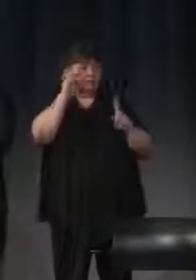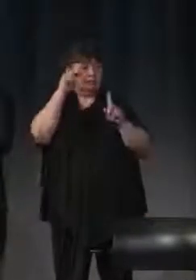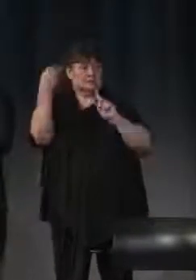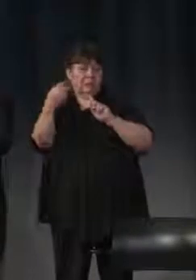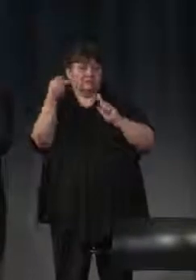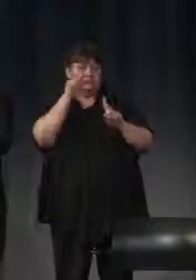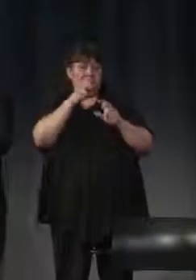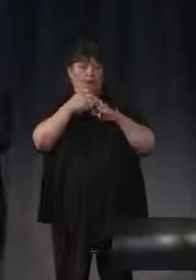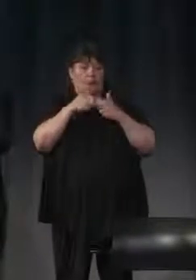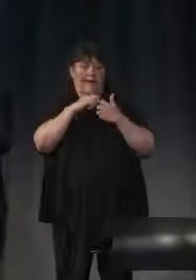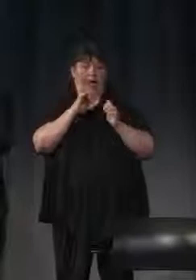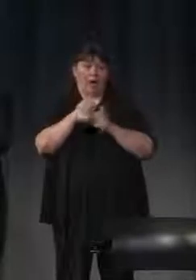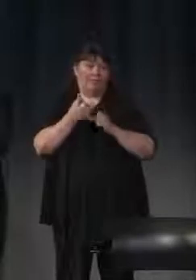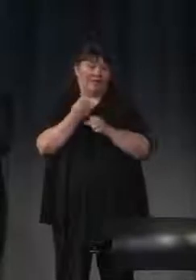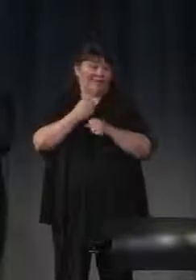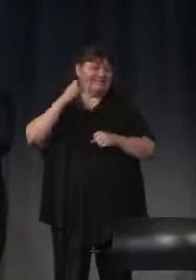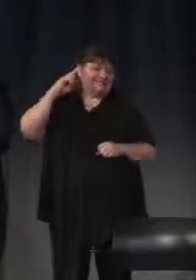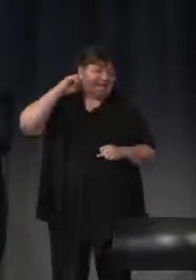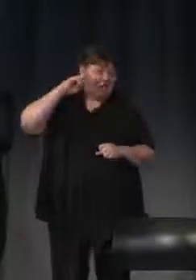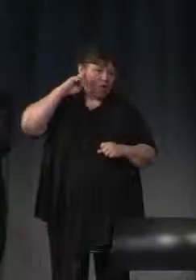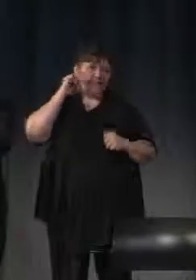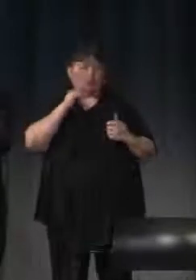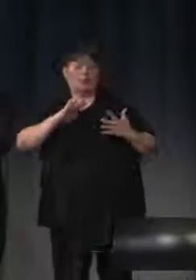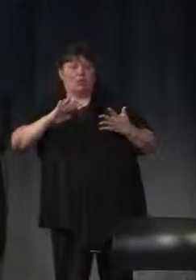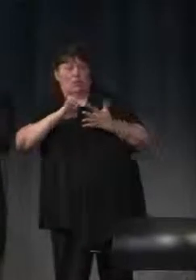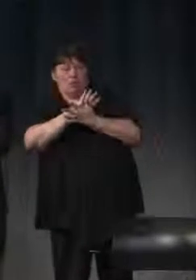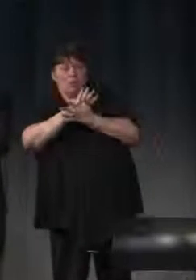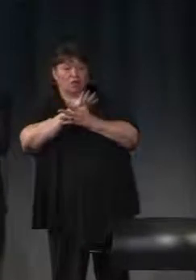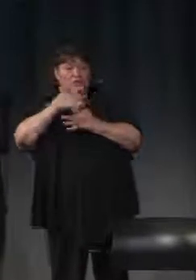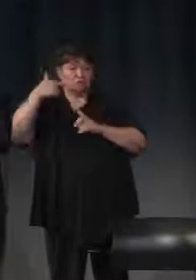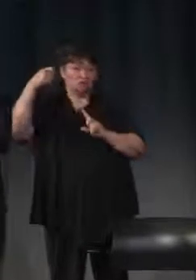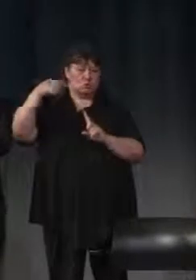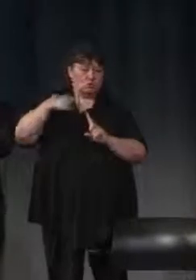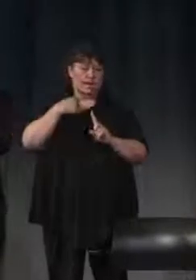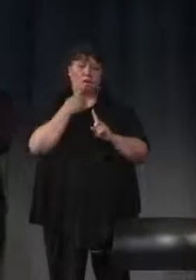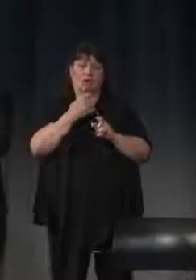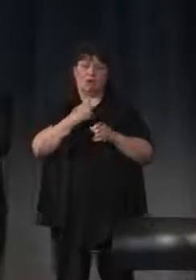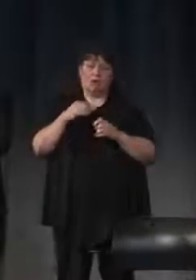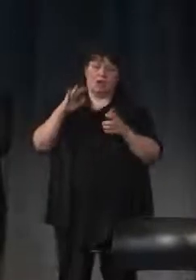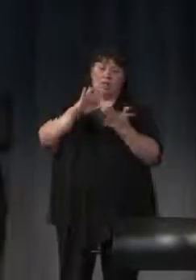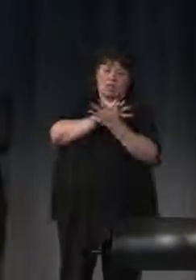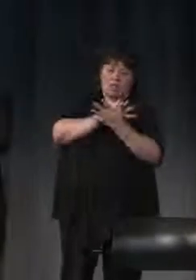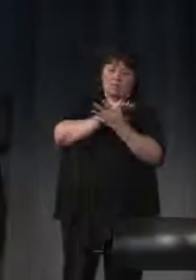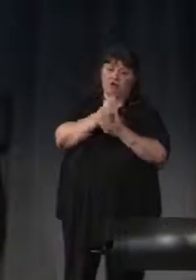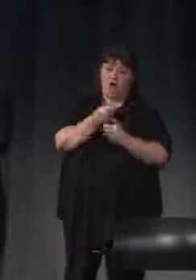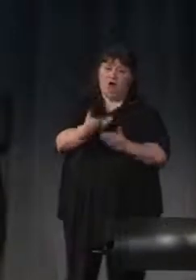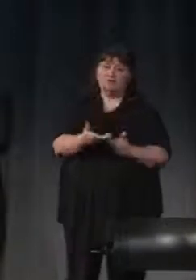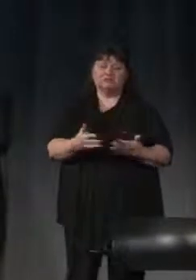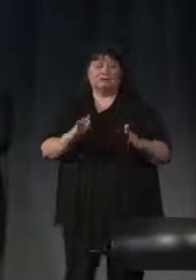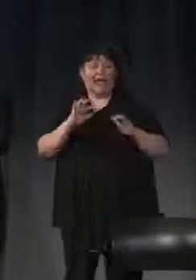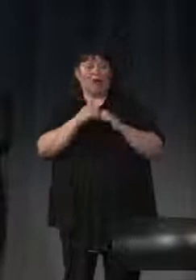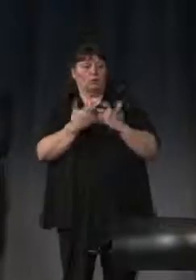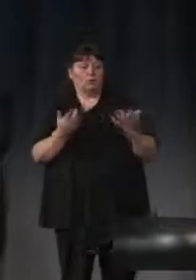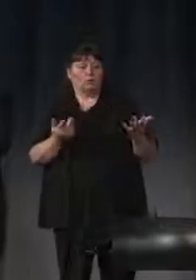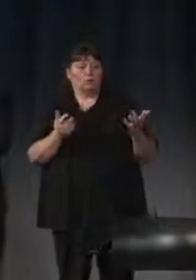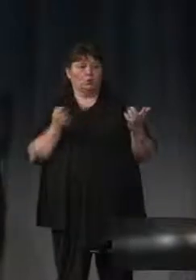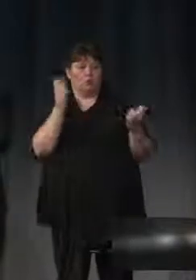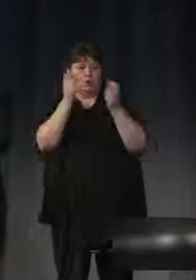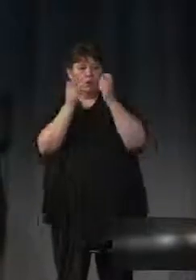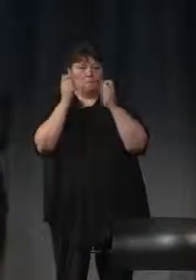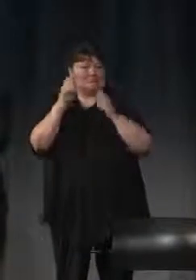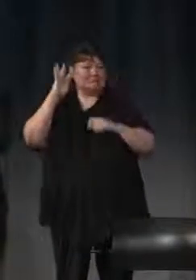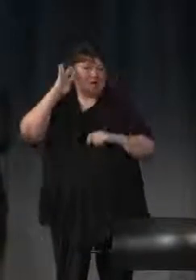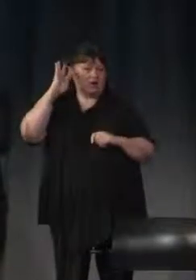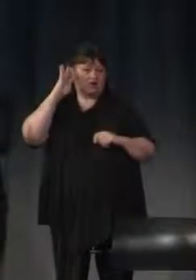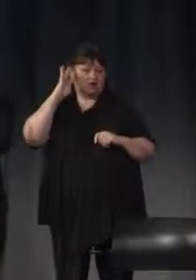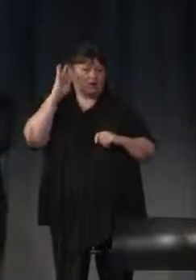problems. How do you make a sound object? How do you obscure source? How do you obscure cause? How do you add, how do you manipulate sound such